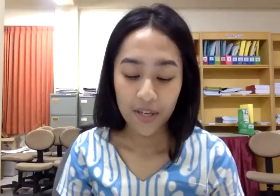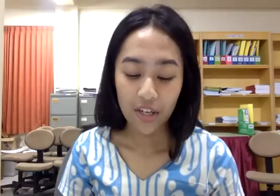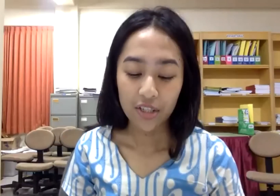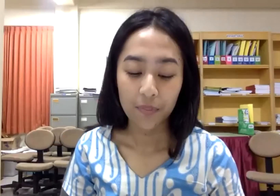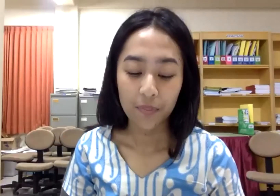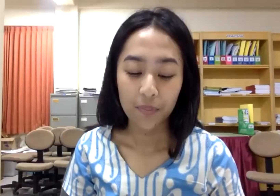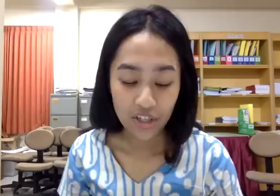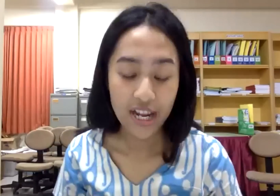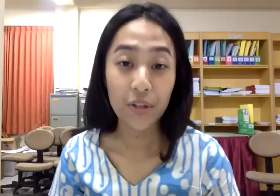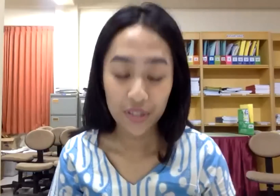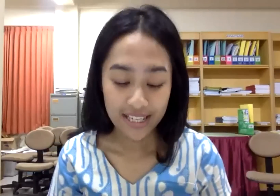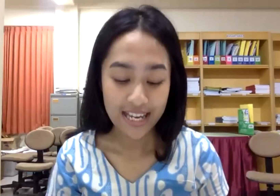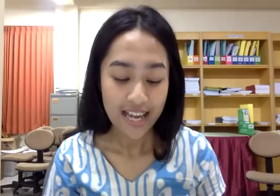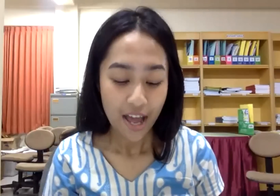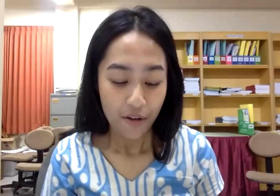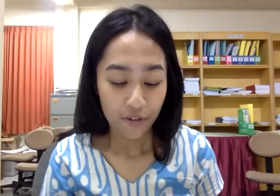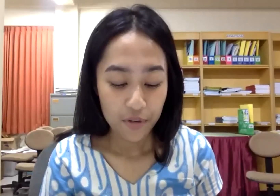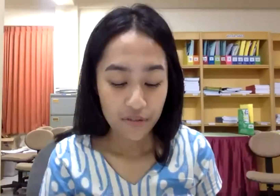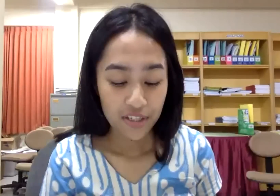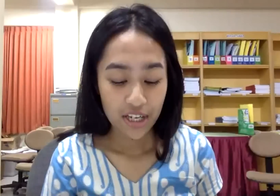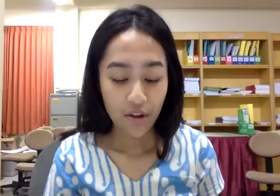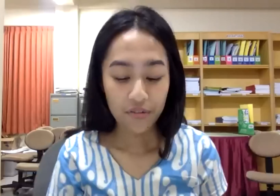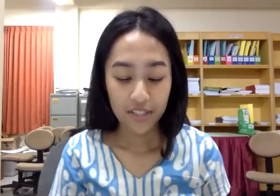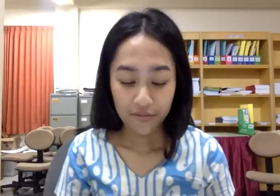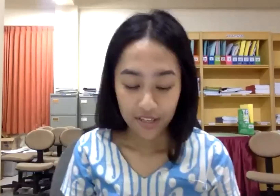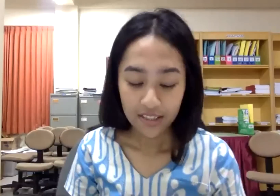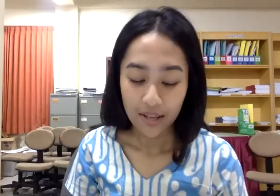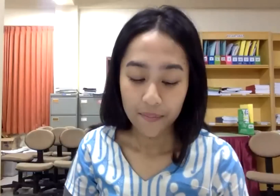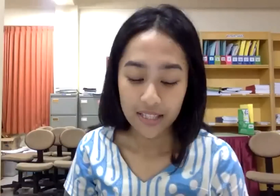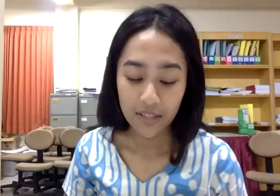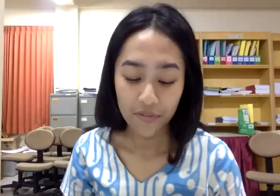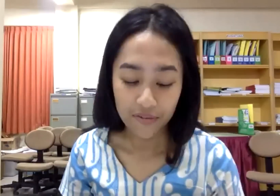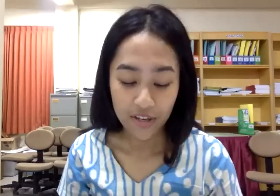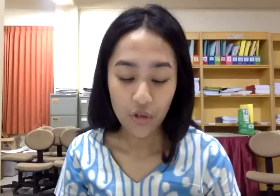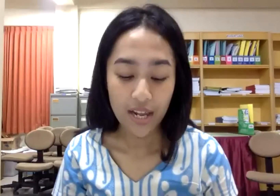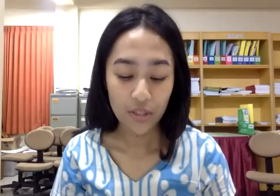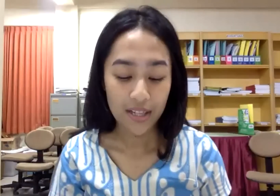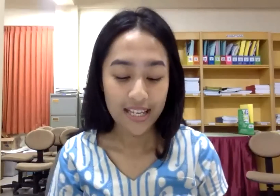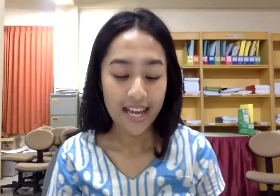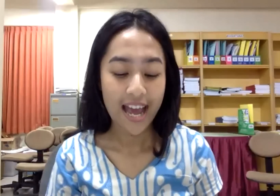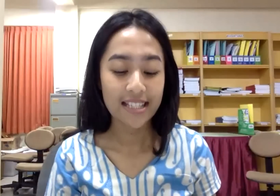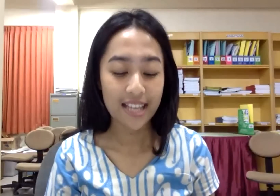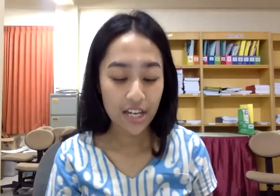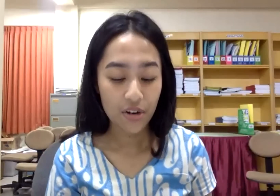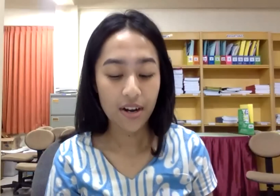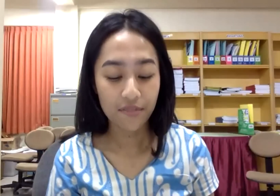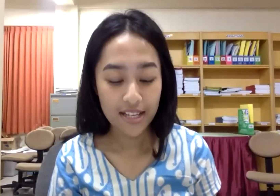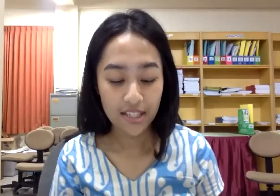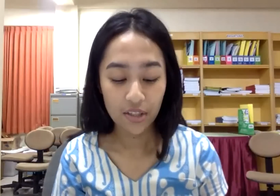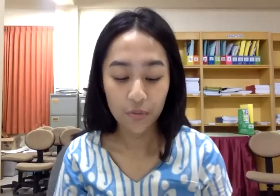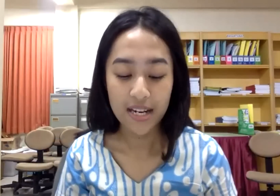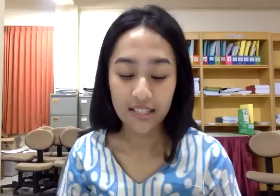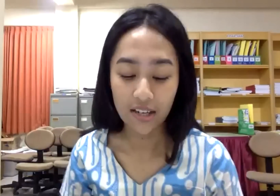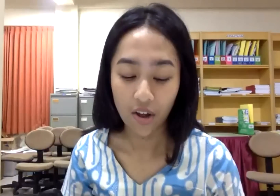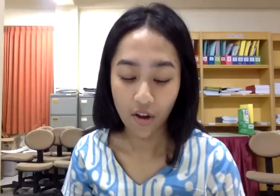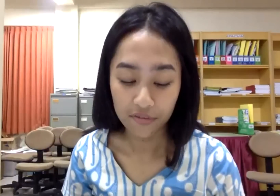Keynote Speakers, Professor Dan Goodley from University of Sheffield, Mrs. Vivi Yulaswati as Senior Advisor